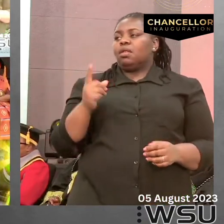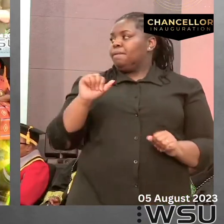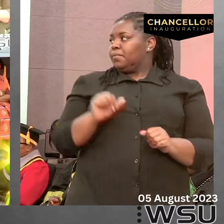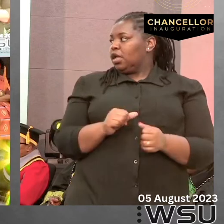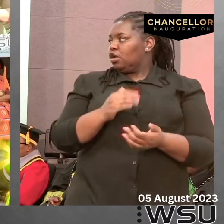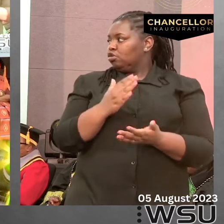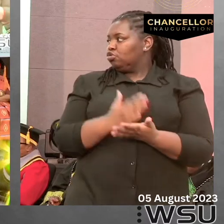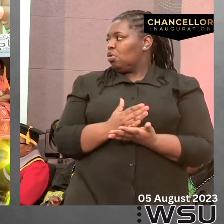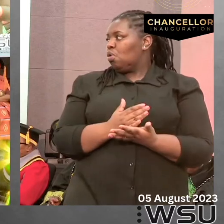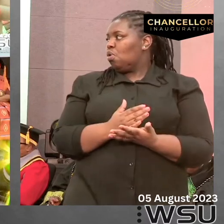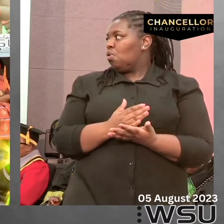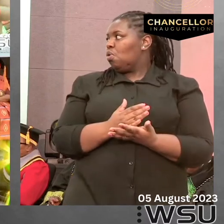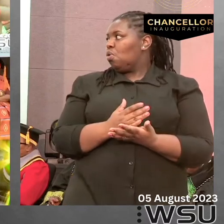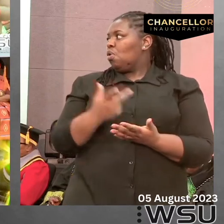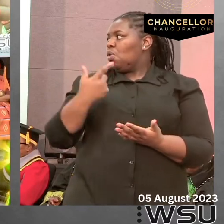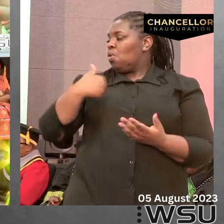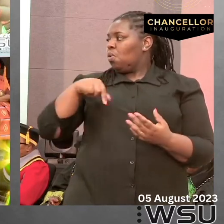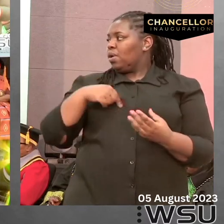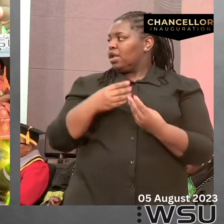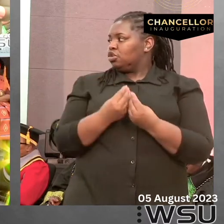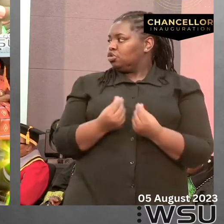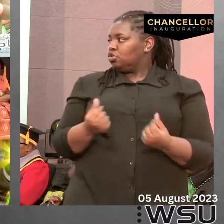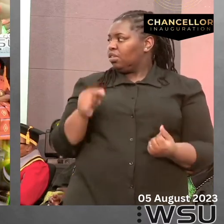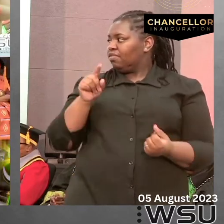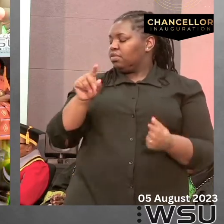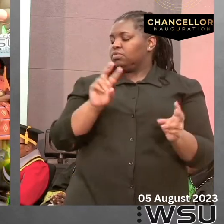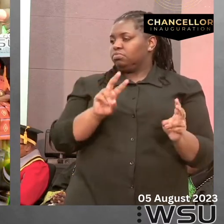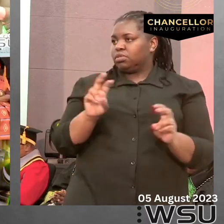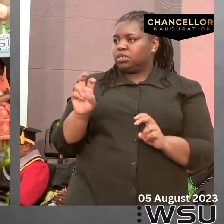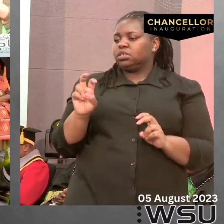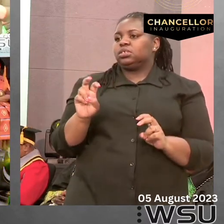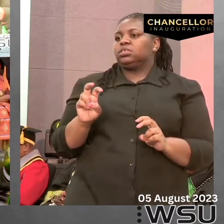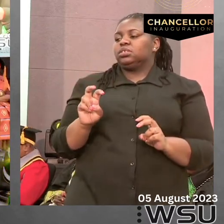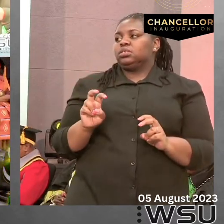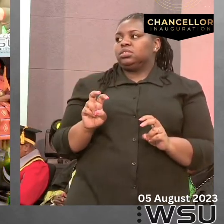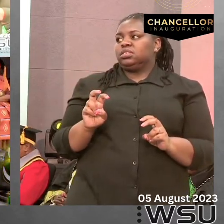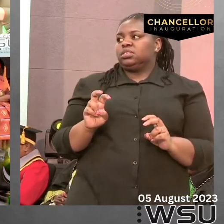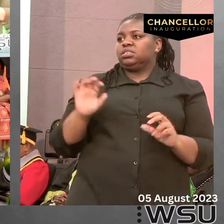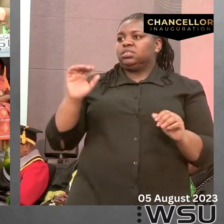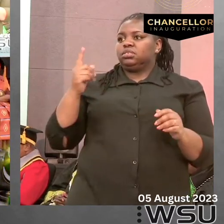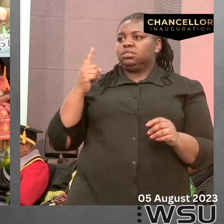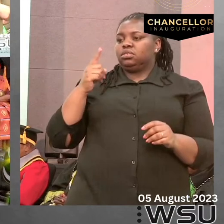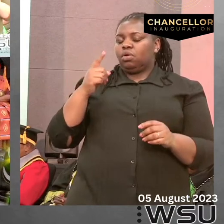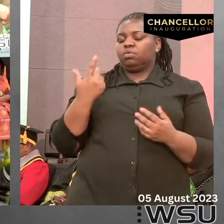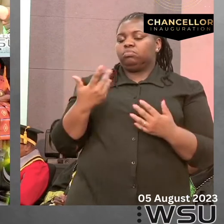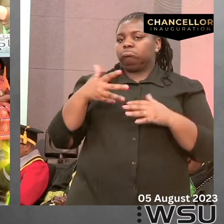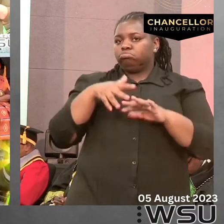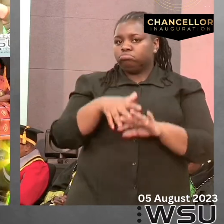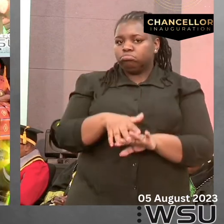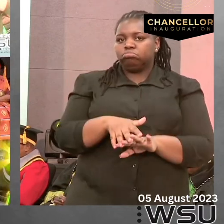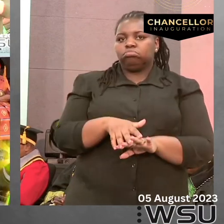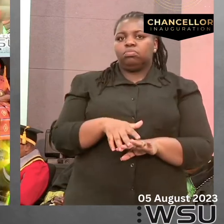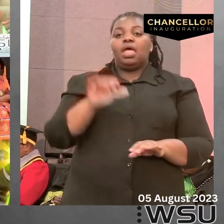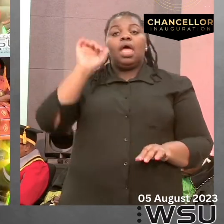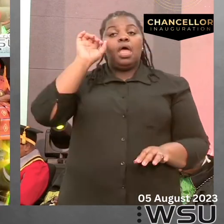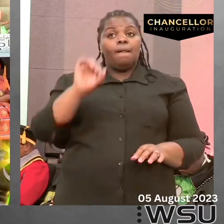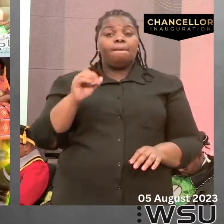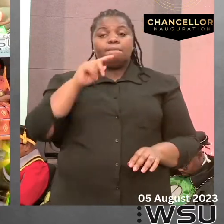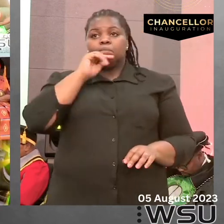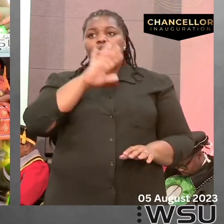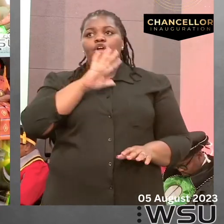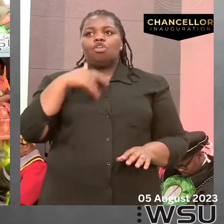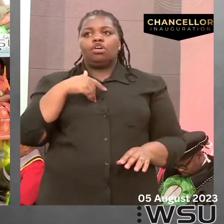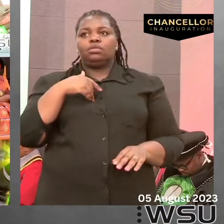sure that we deal with those matters with maturity, integrity, and of course, we're not